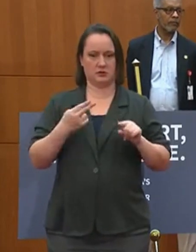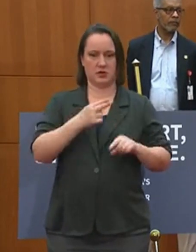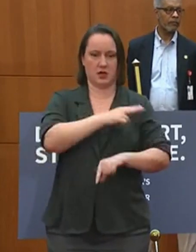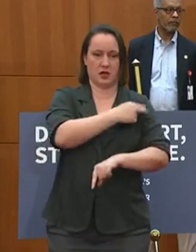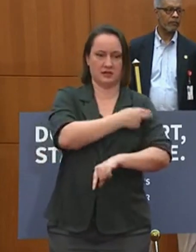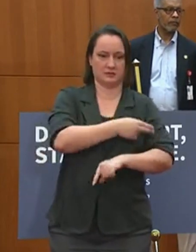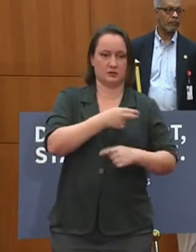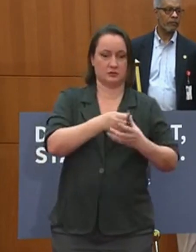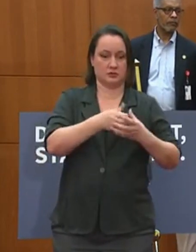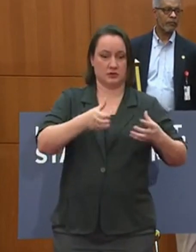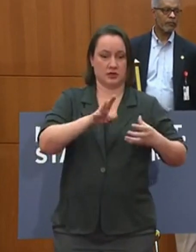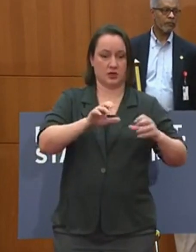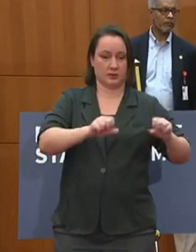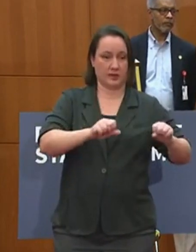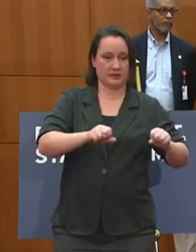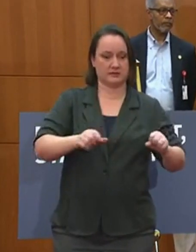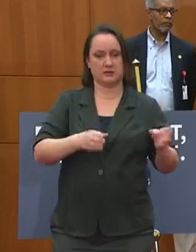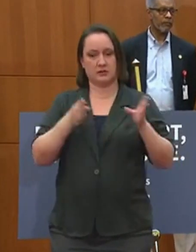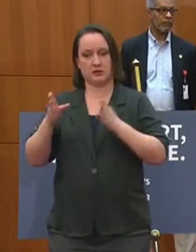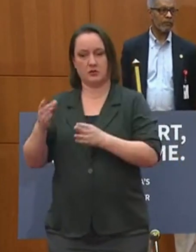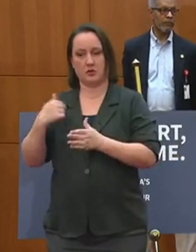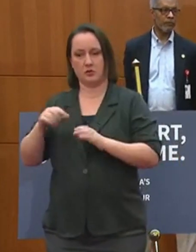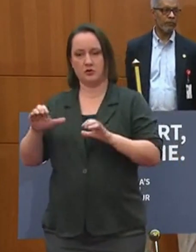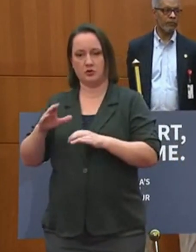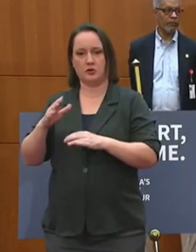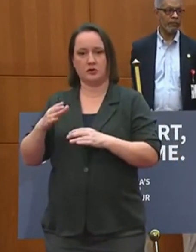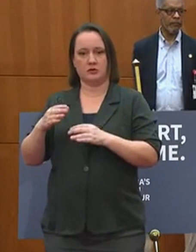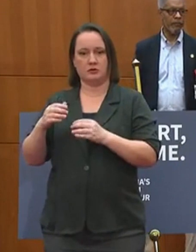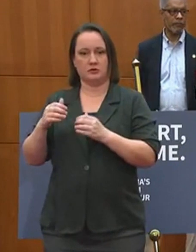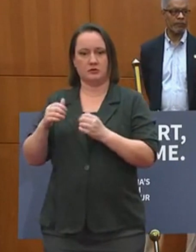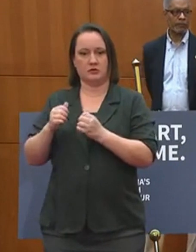Hospitals expanding their capacity, and then what we're doing in addition